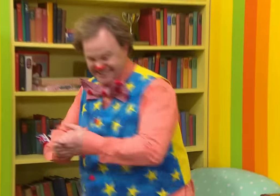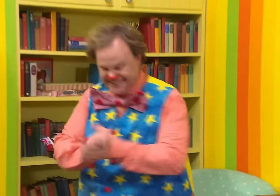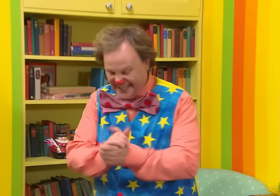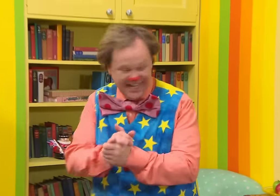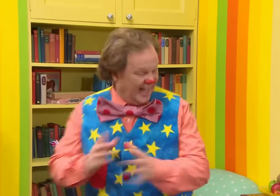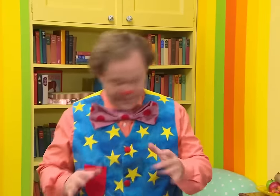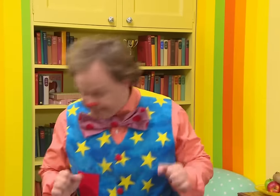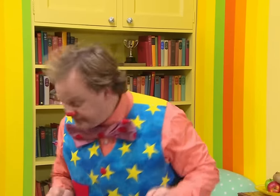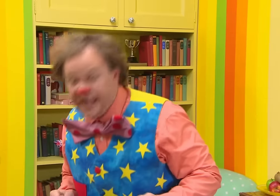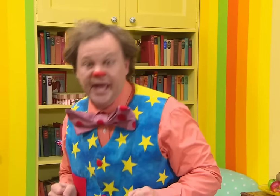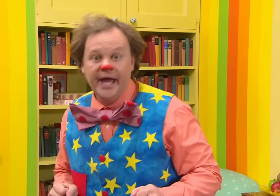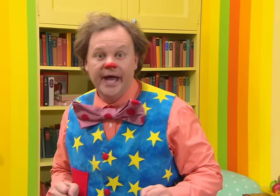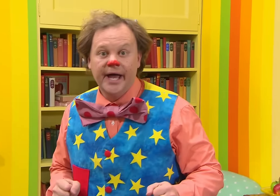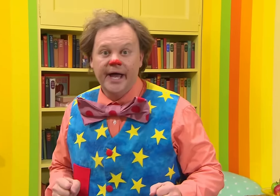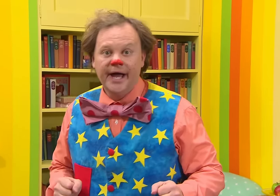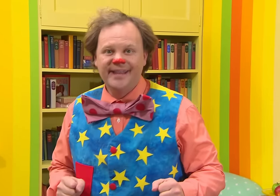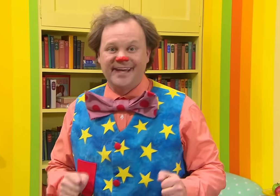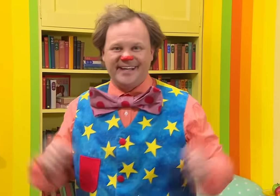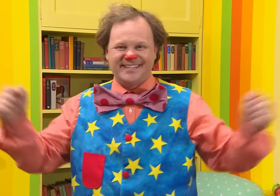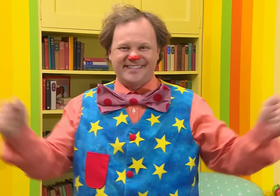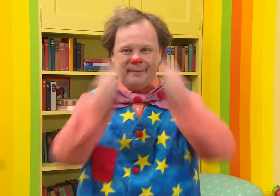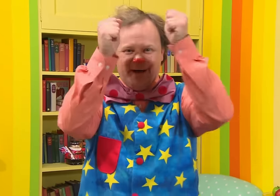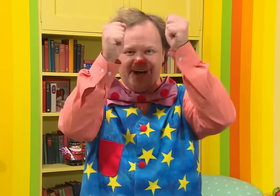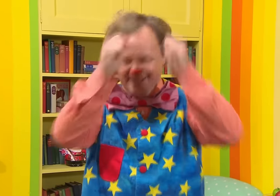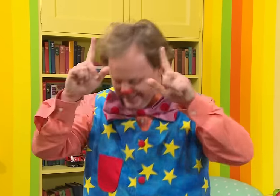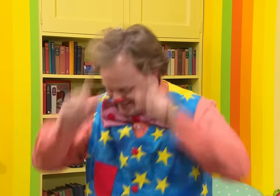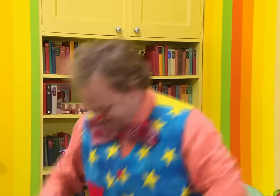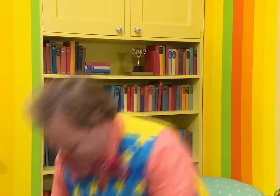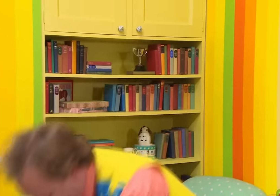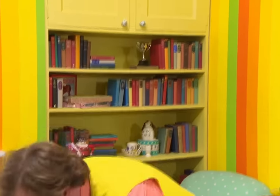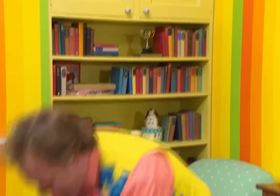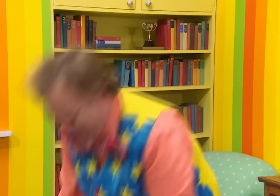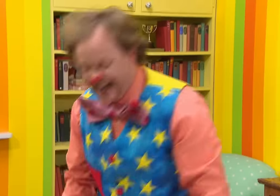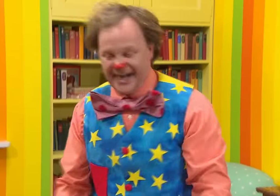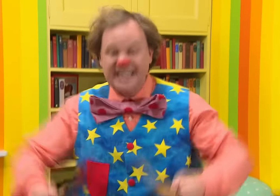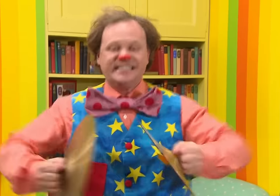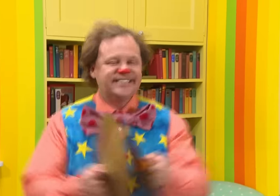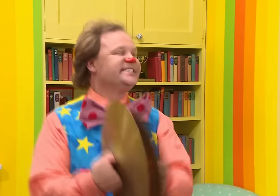What are you going to play now, Mr. Tumble? The cymbals!